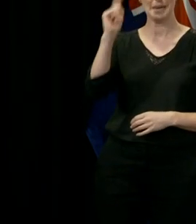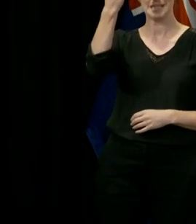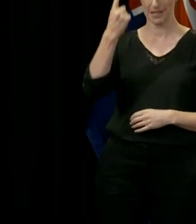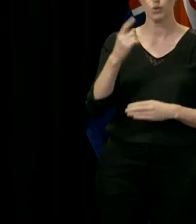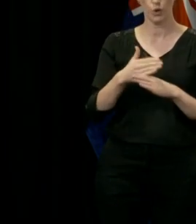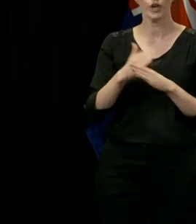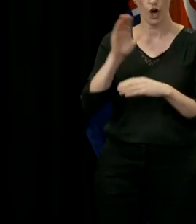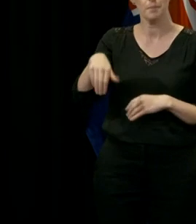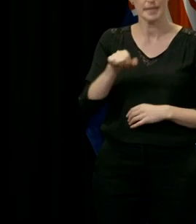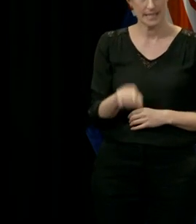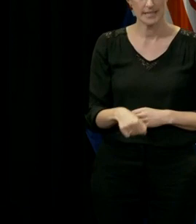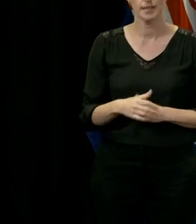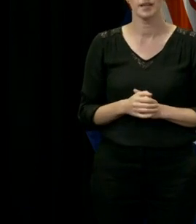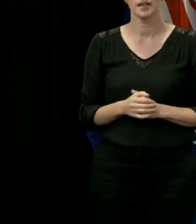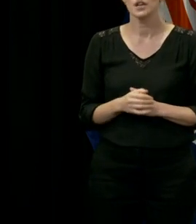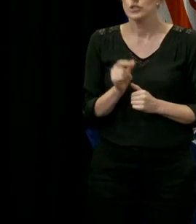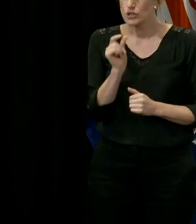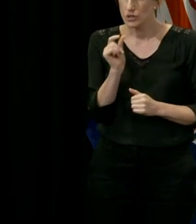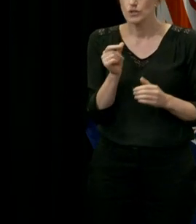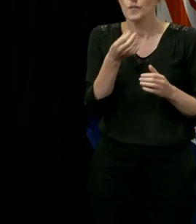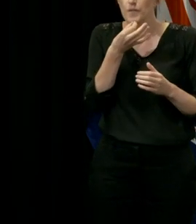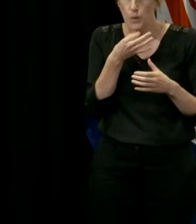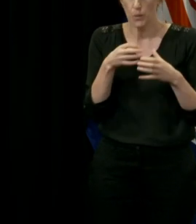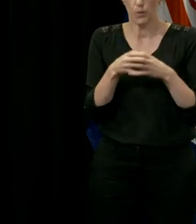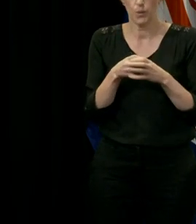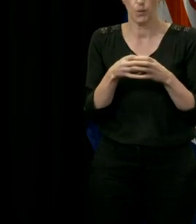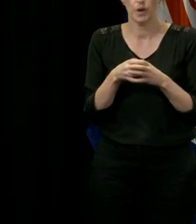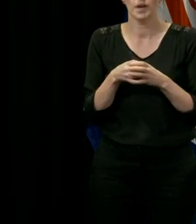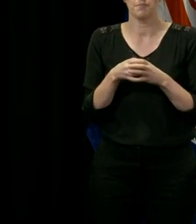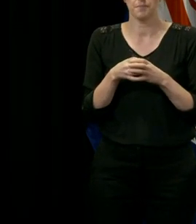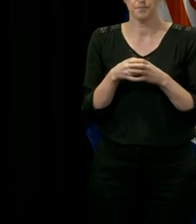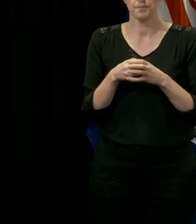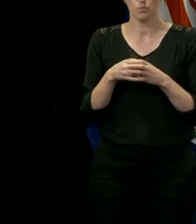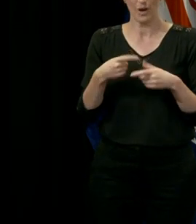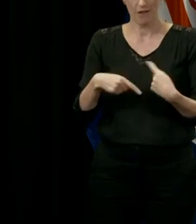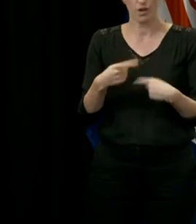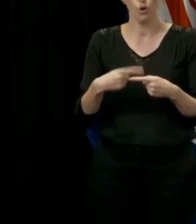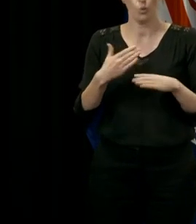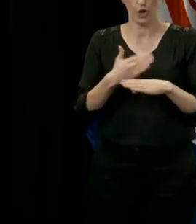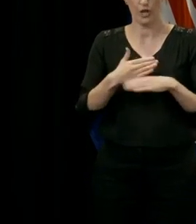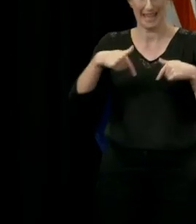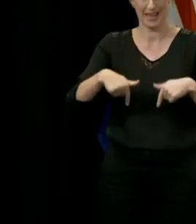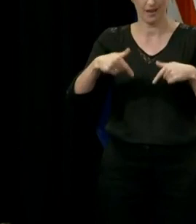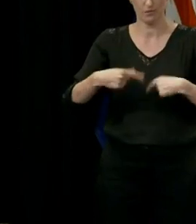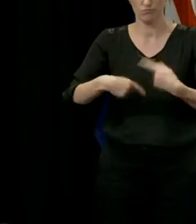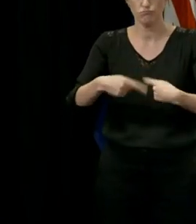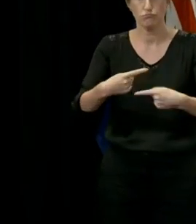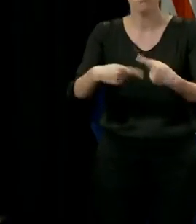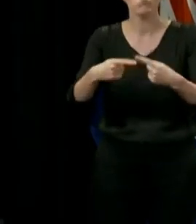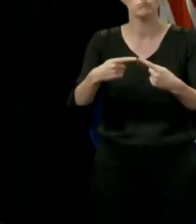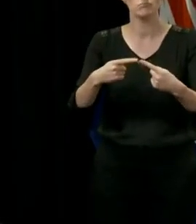a small number that we will be utilising to make sure that the business of Parliament, as required, is able to